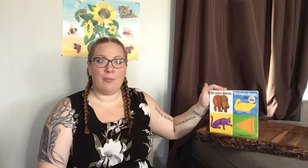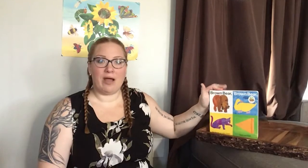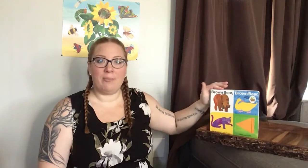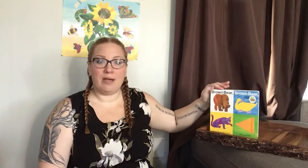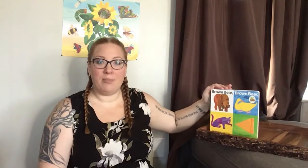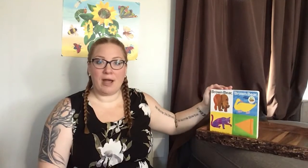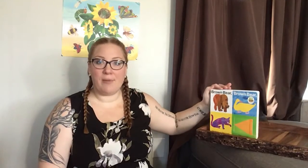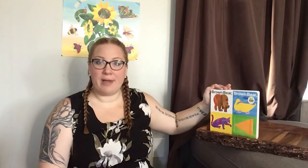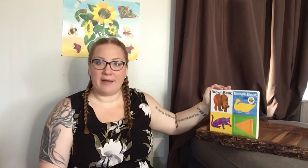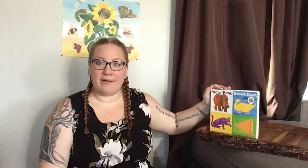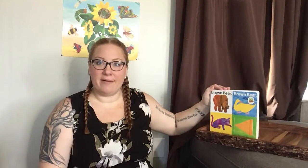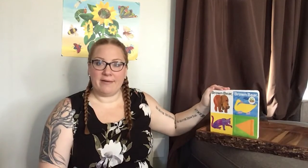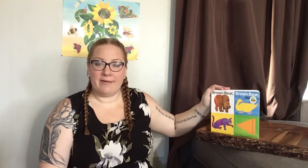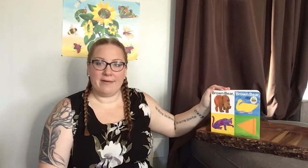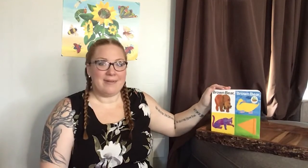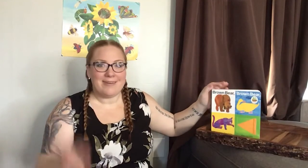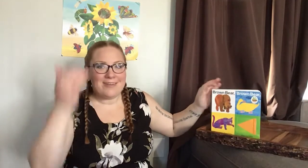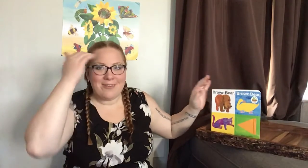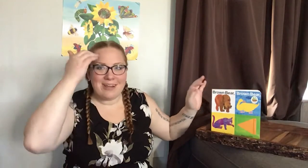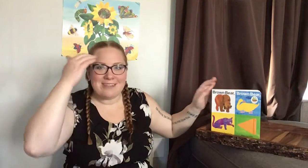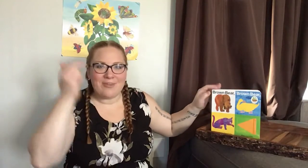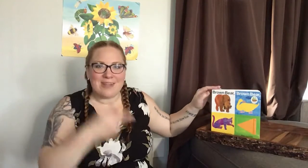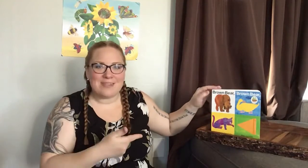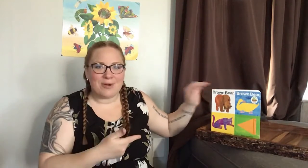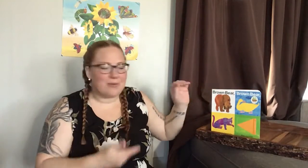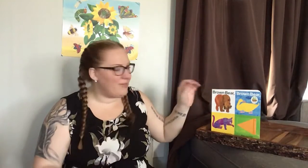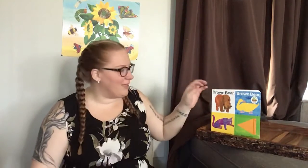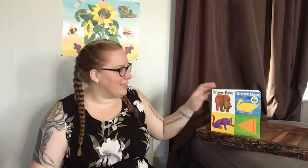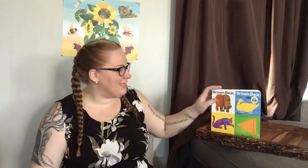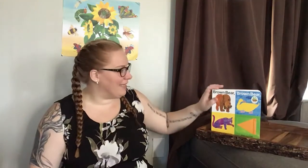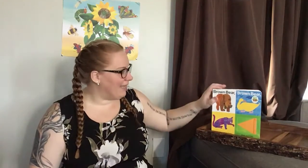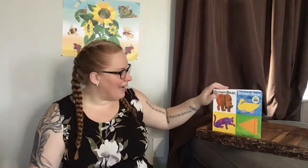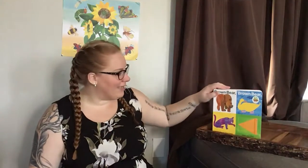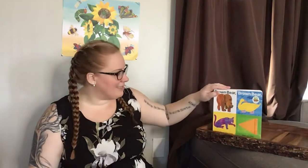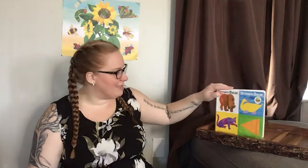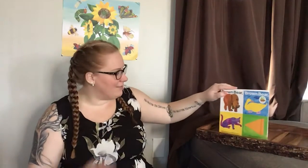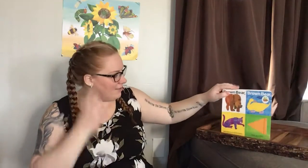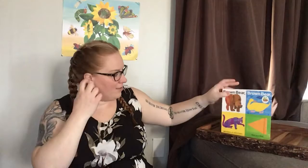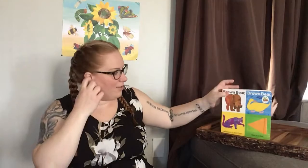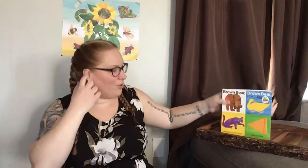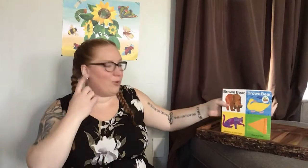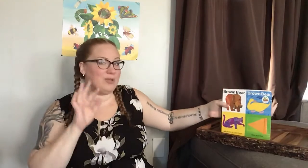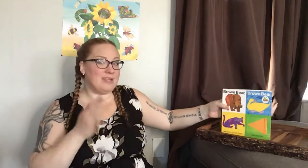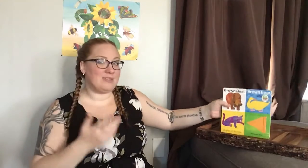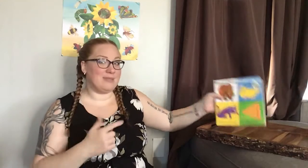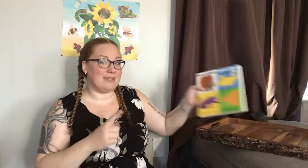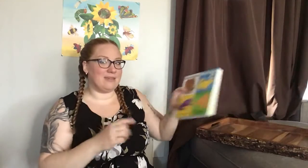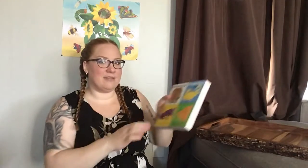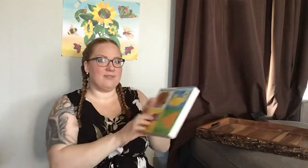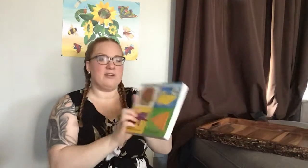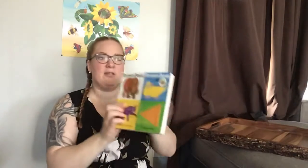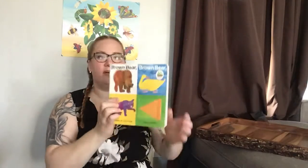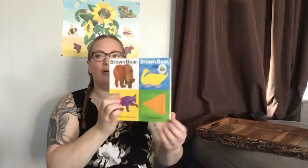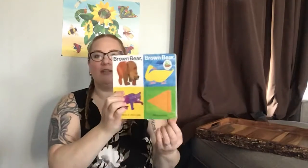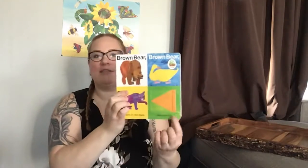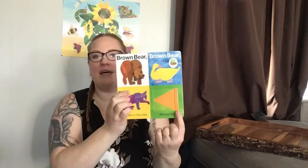Brown Bear, Brown Bear. You guys know this one. We've done this in class. Only this one's a little different. Look, it slides